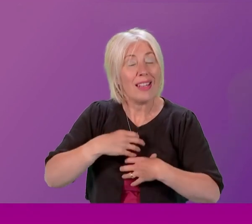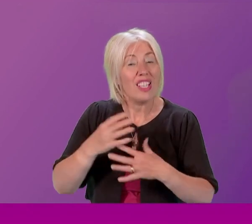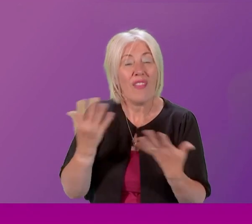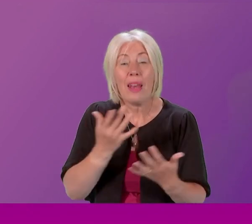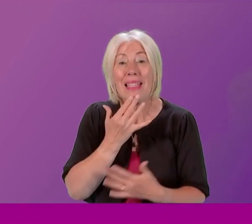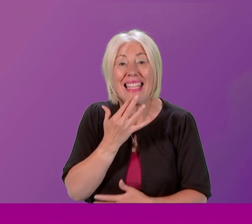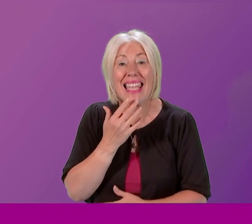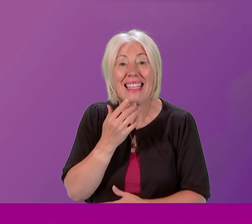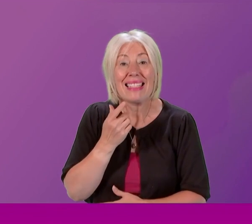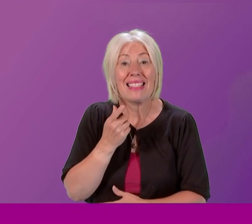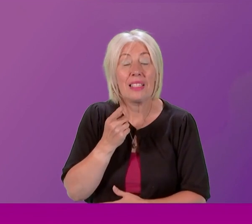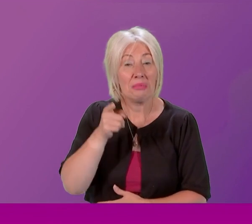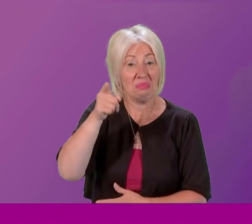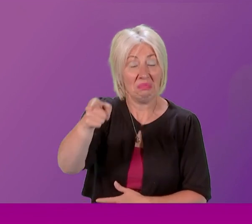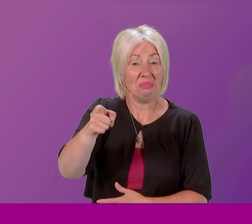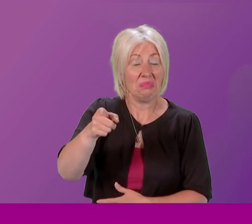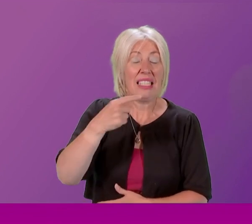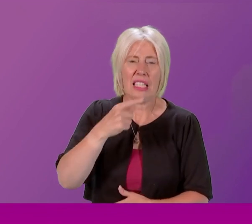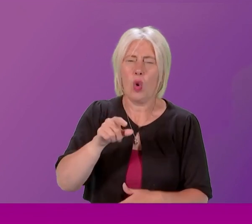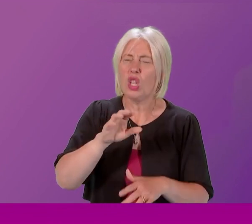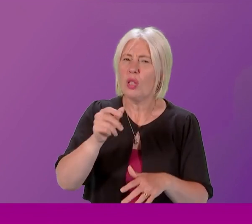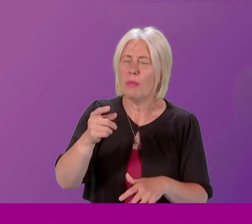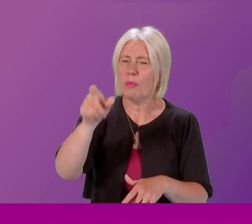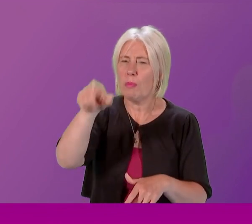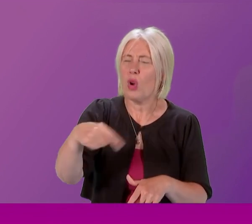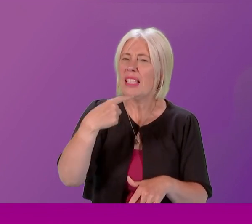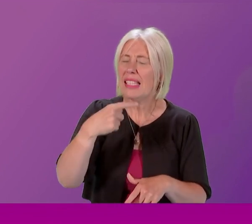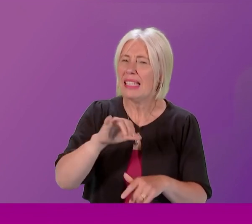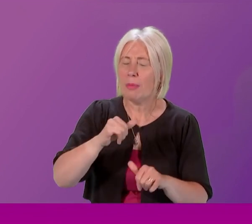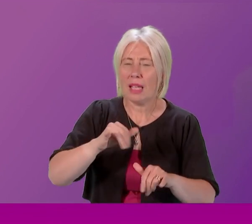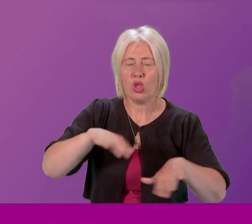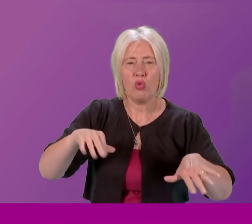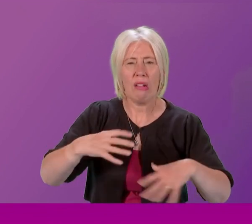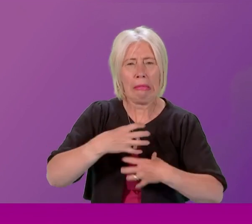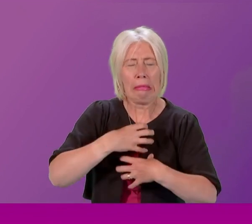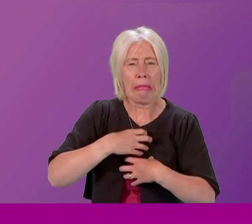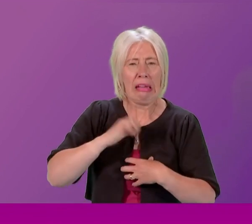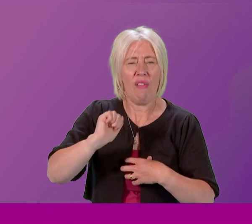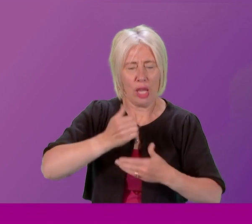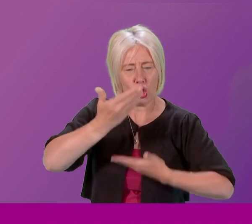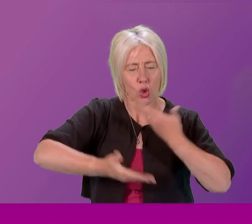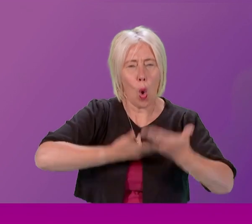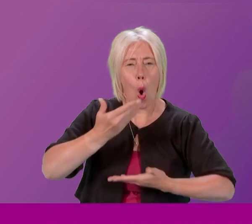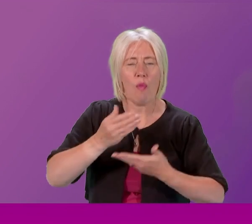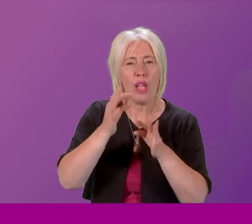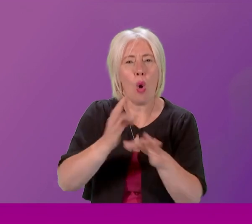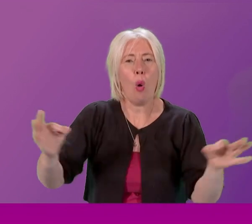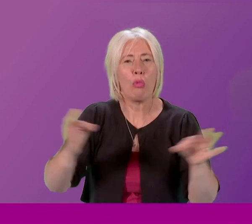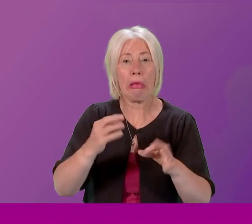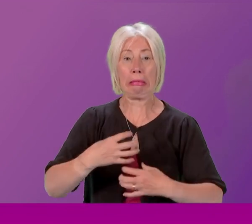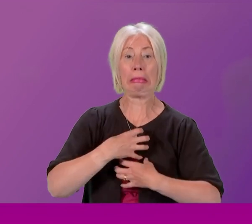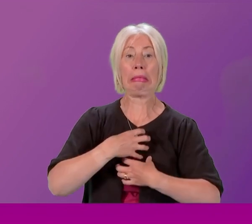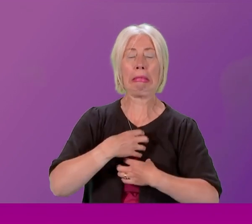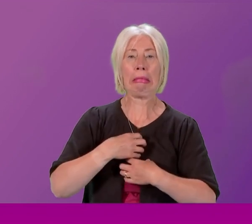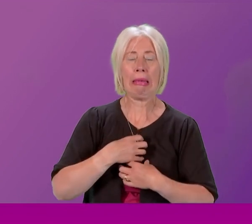were the question being raised, that often children are fearful about telling their stories or performing music. I mean, how do you